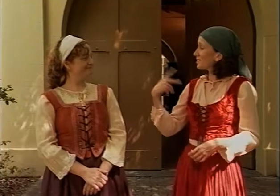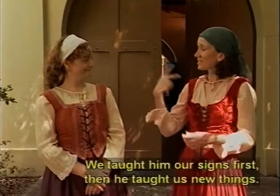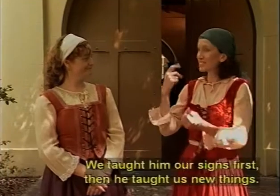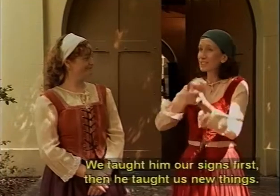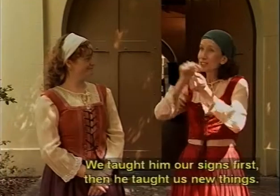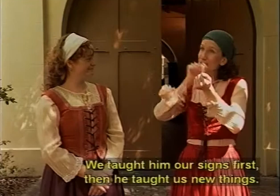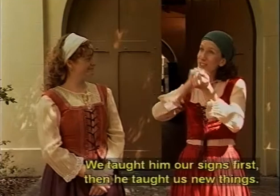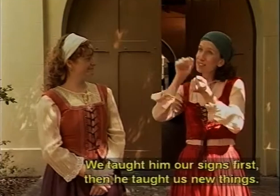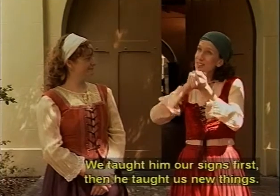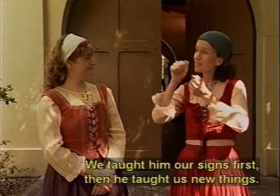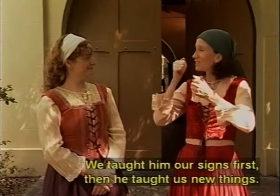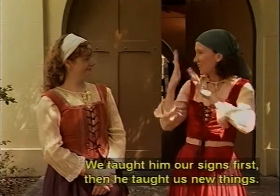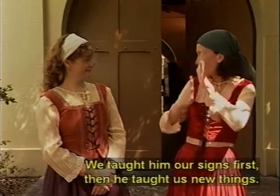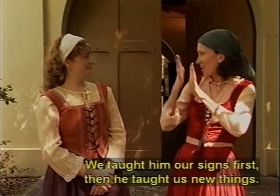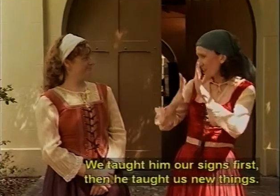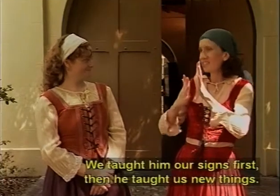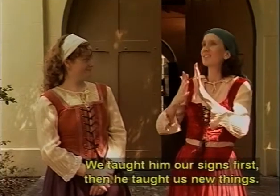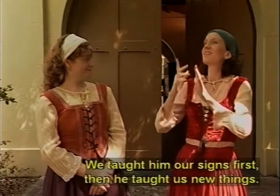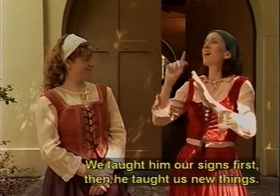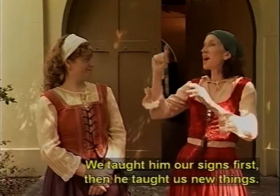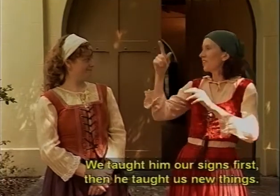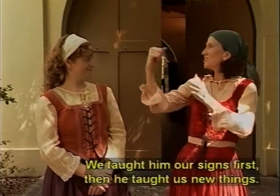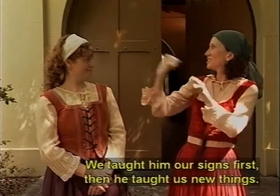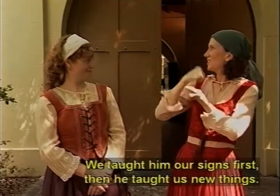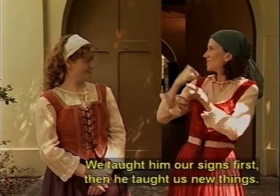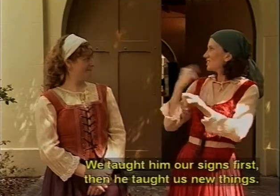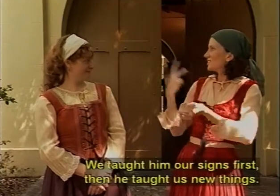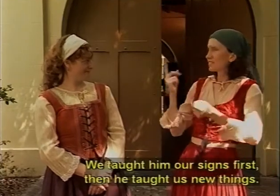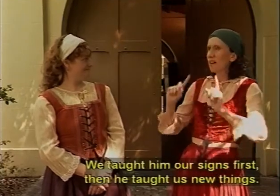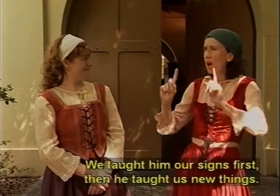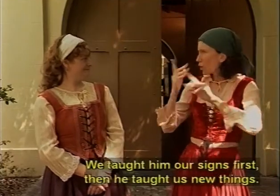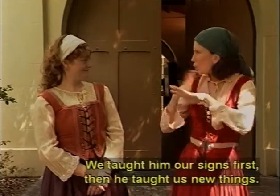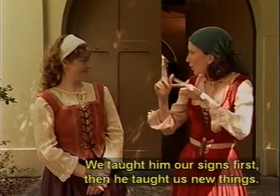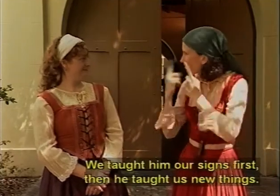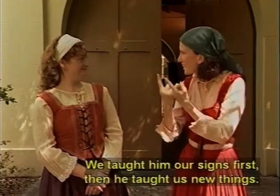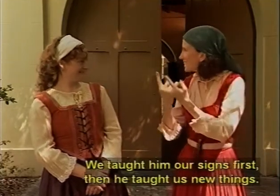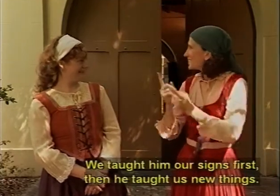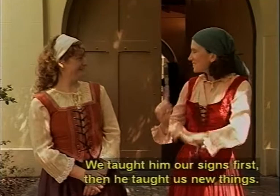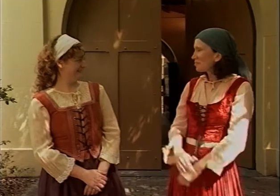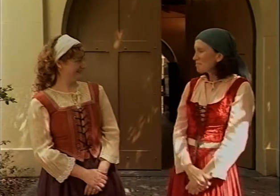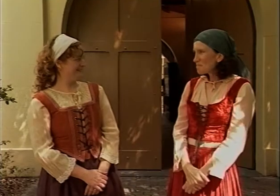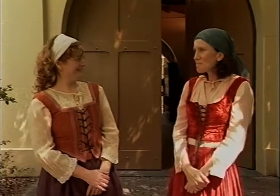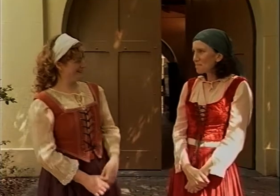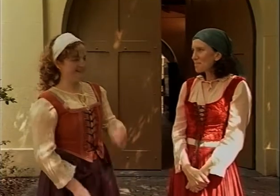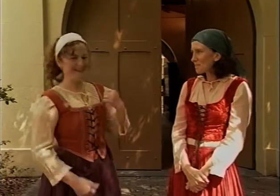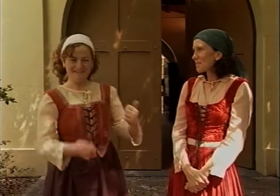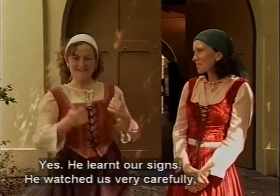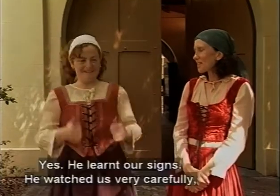We had to teach him our signs first, and then he started to teach us new things.